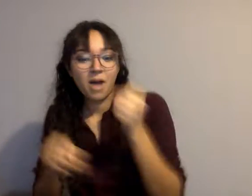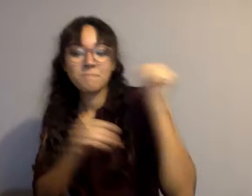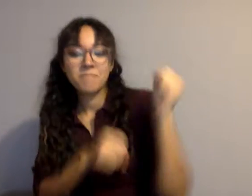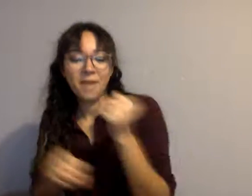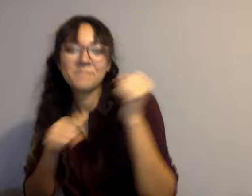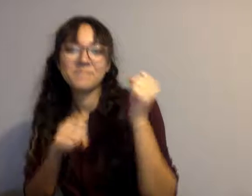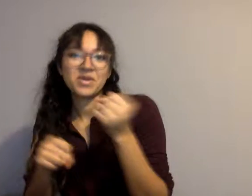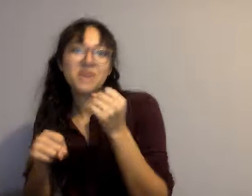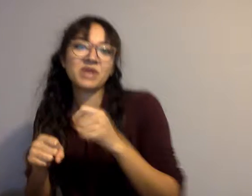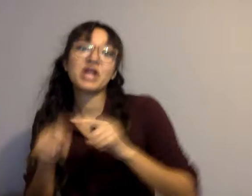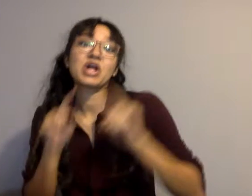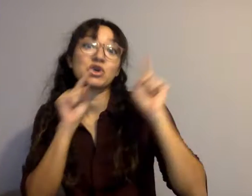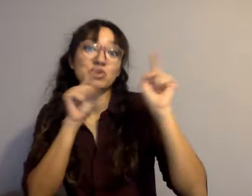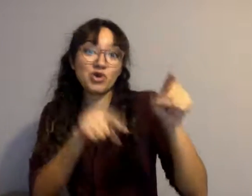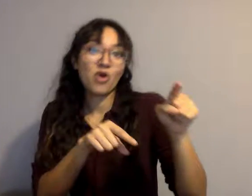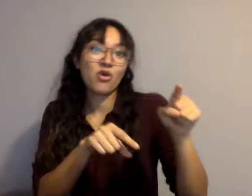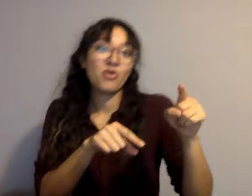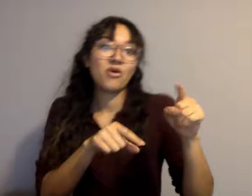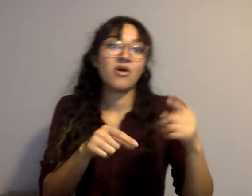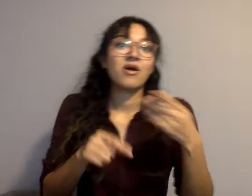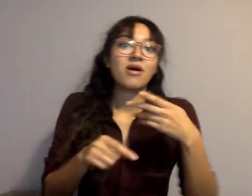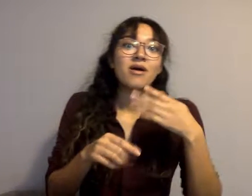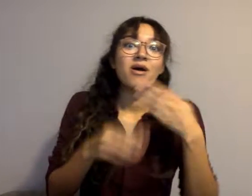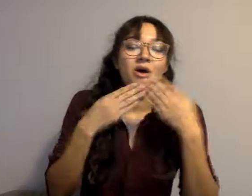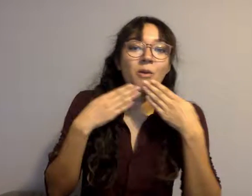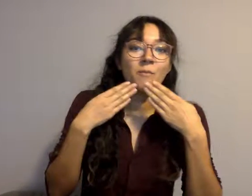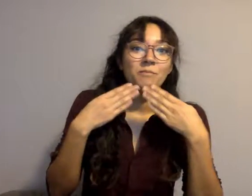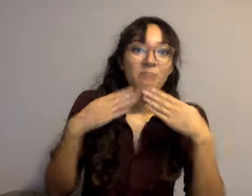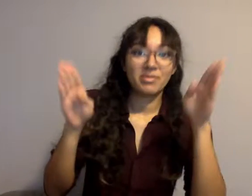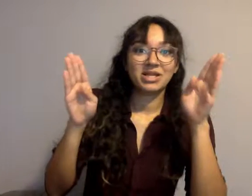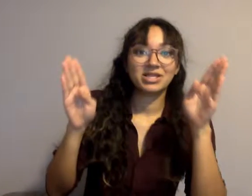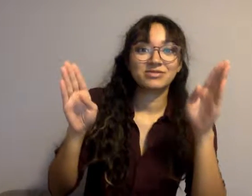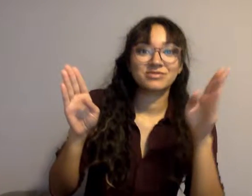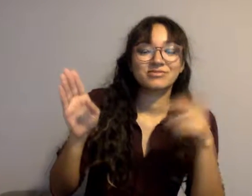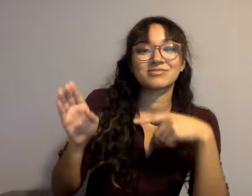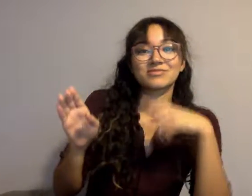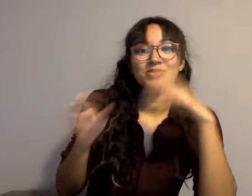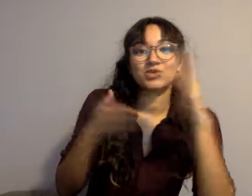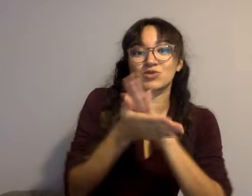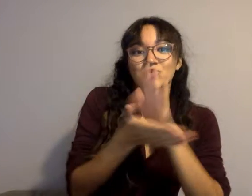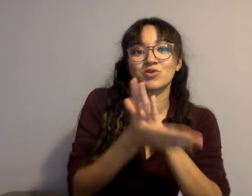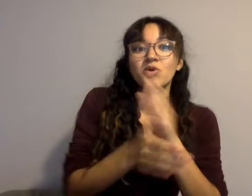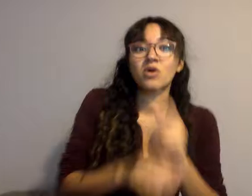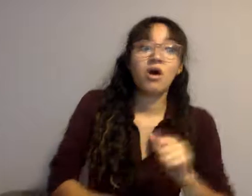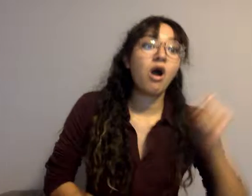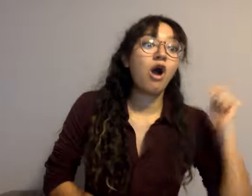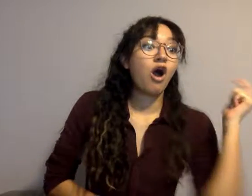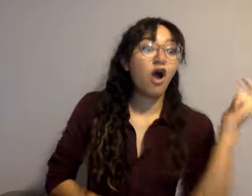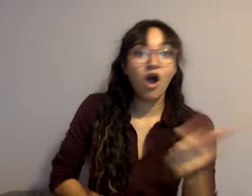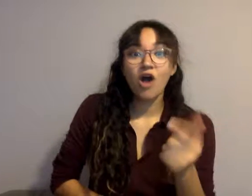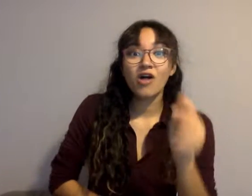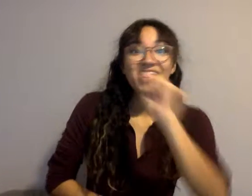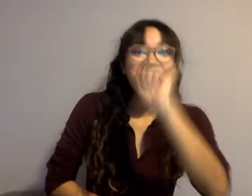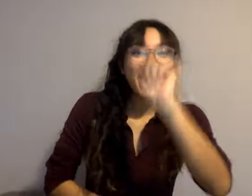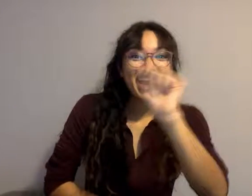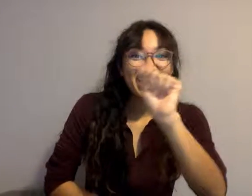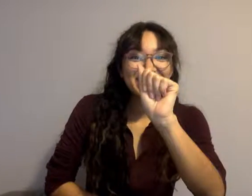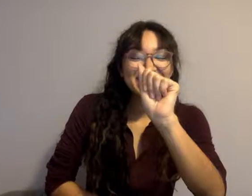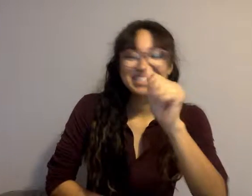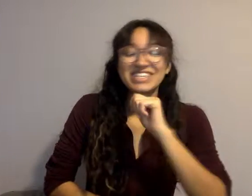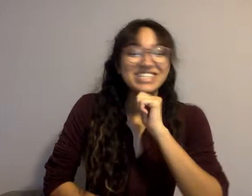would sue the school system and guarantee that I went too. And if we didn't all get A's, we all got my mother's